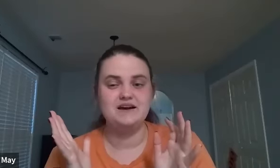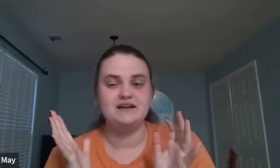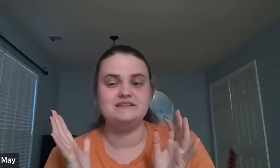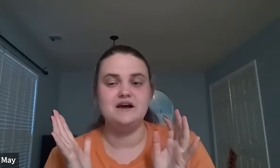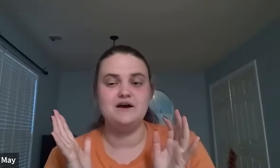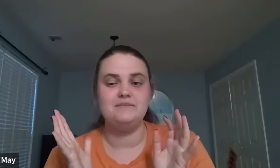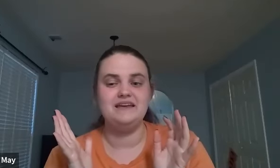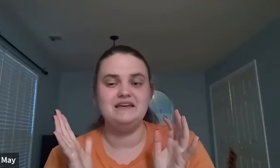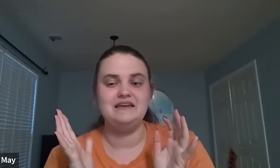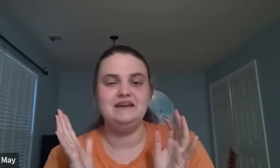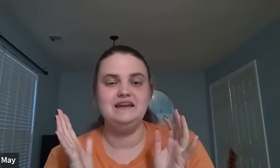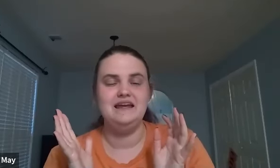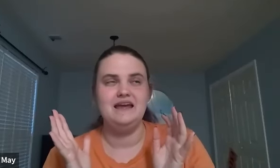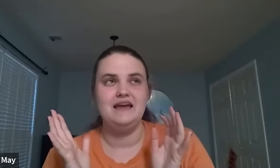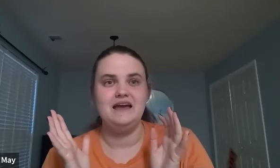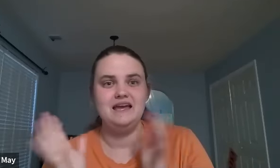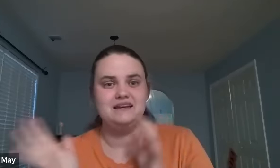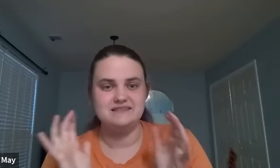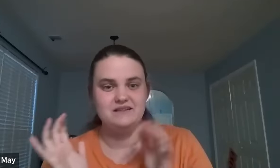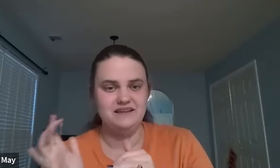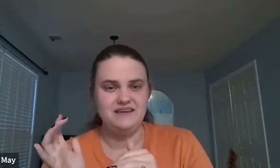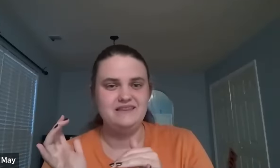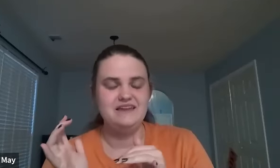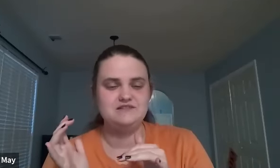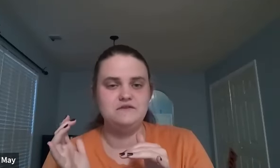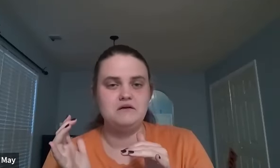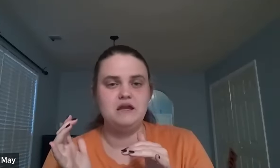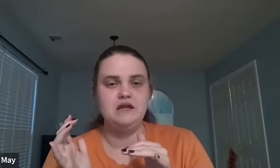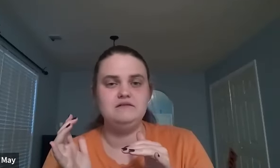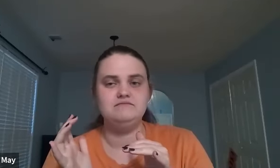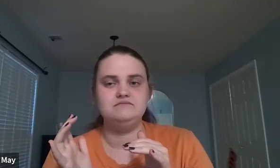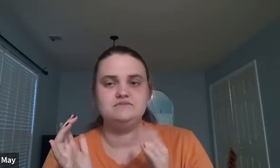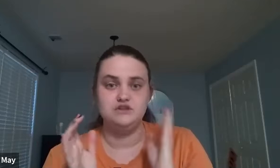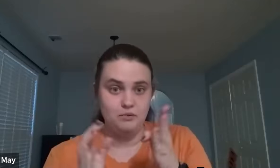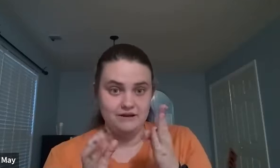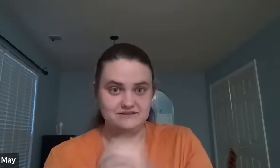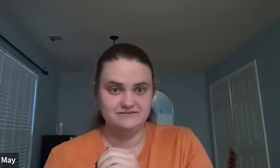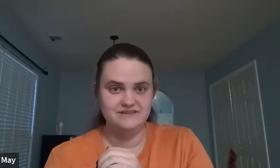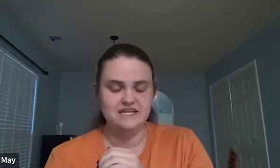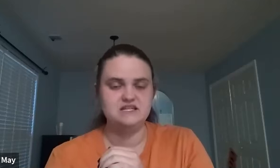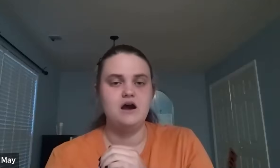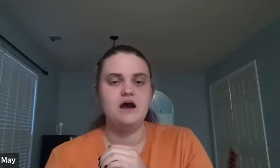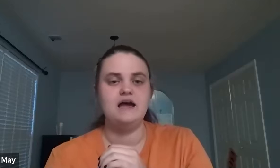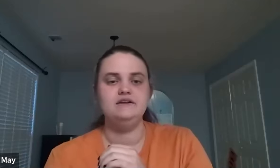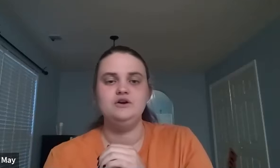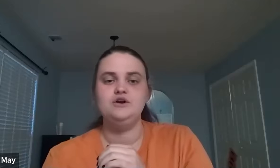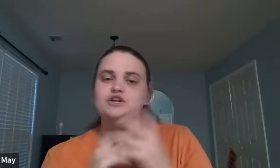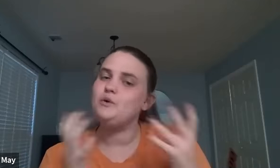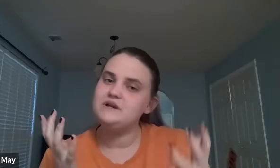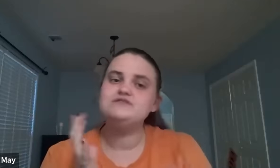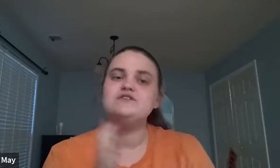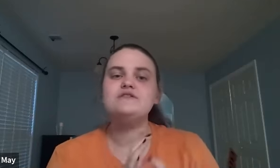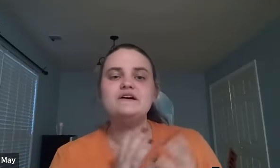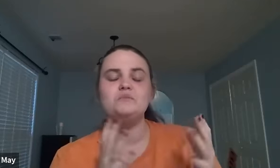because in ASL, again, it's very to the point. It's not, we use all that almost